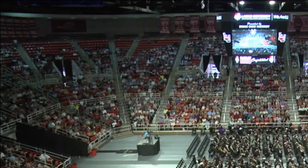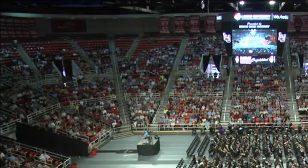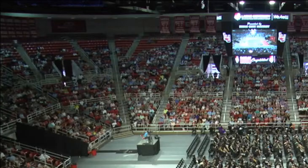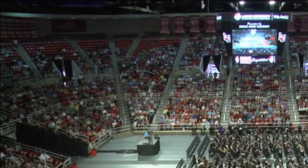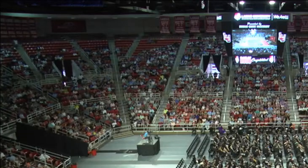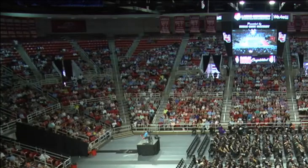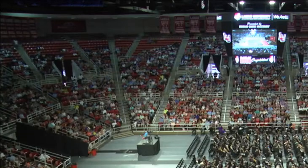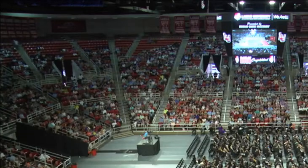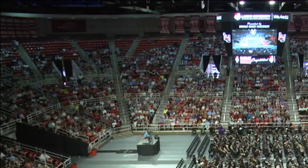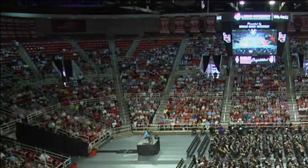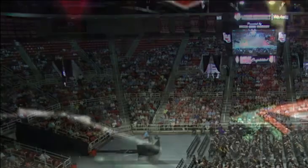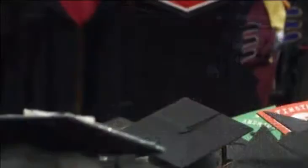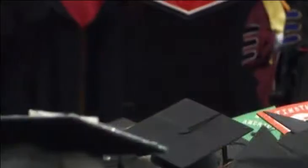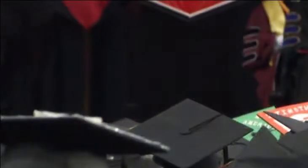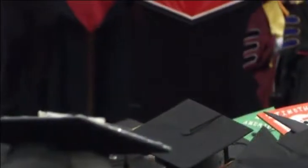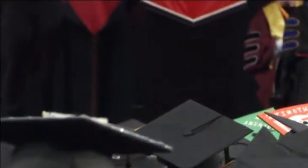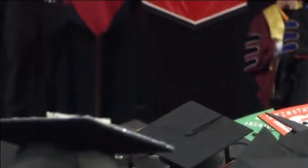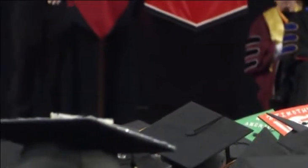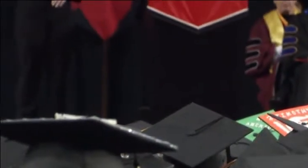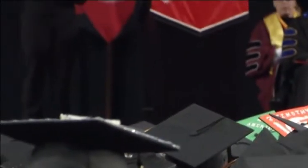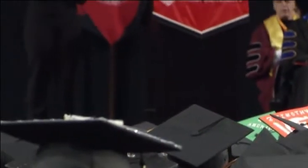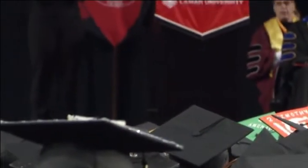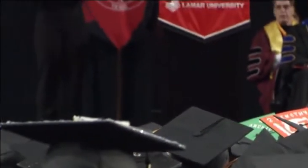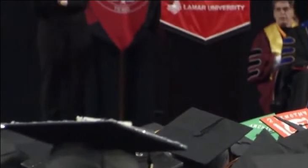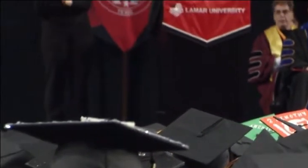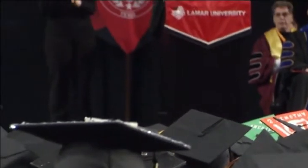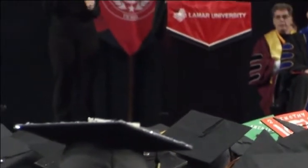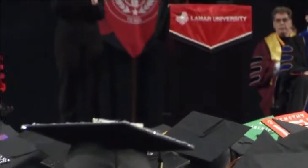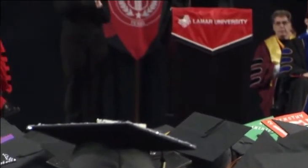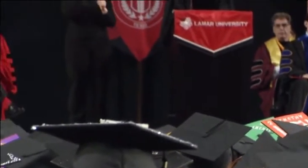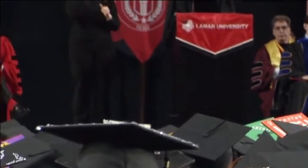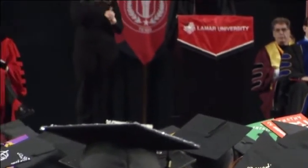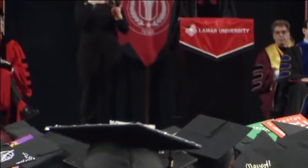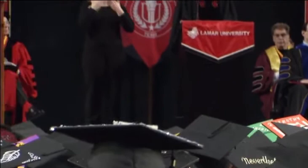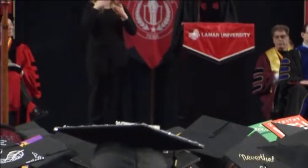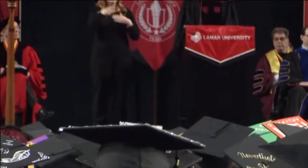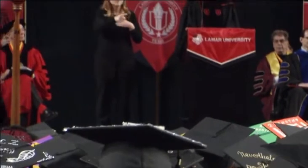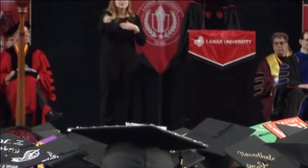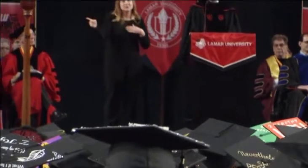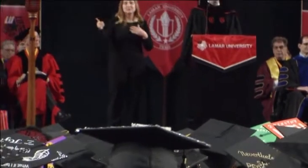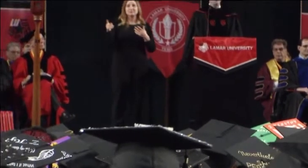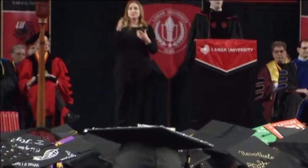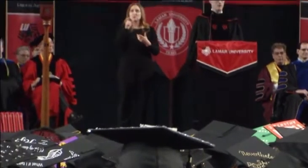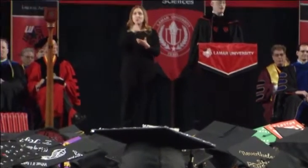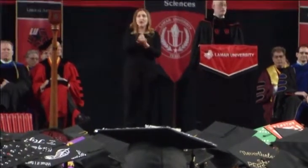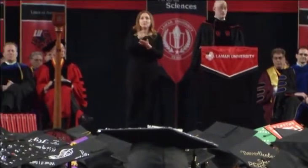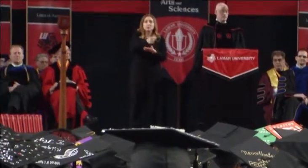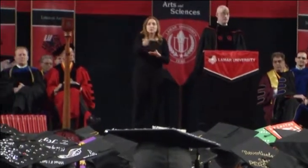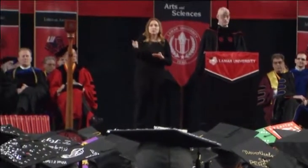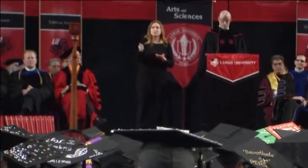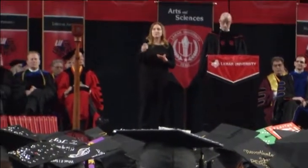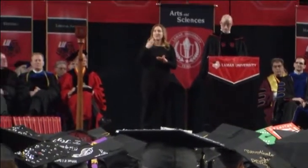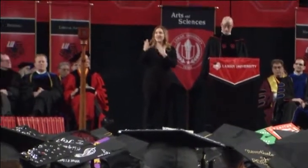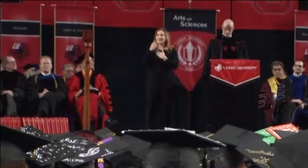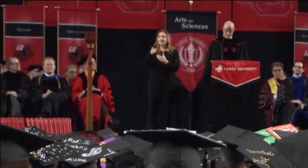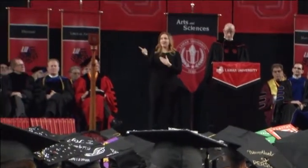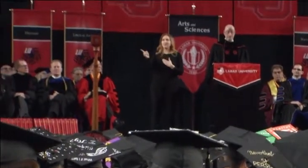Be a good person who remembers to thank those who helped you along the way, because you won't do it all on your